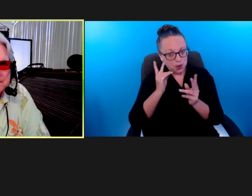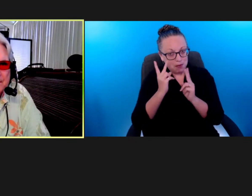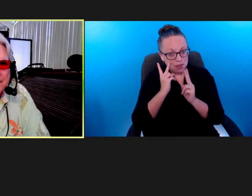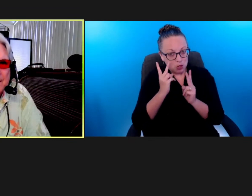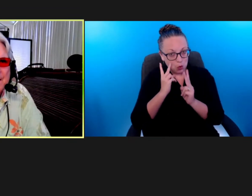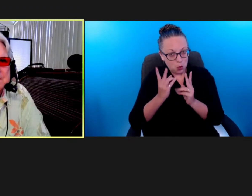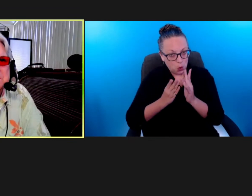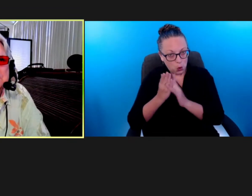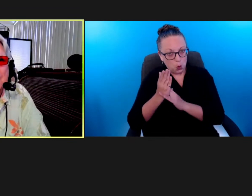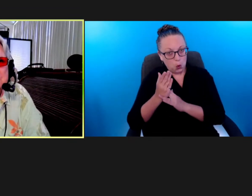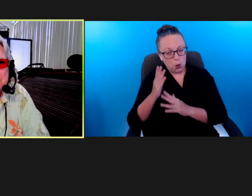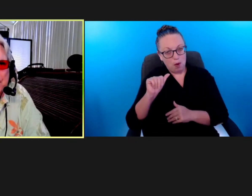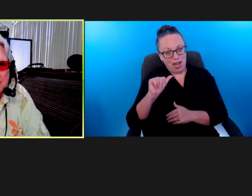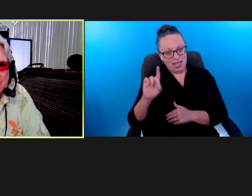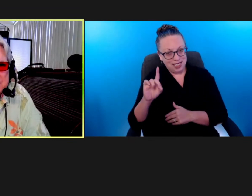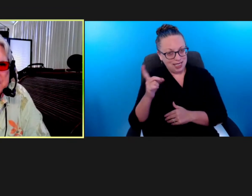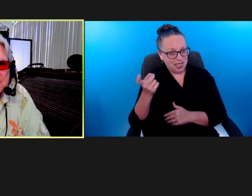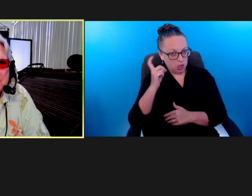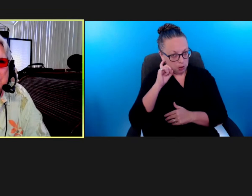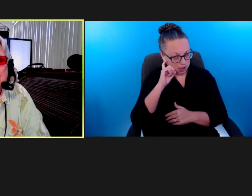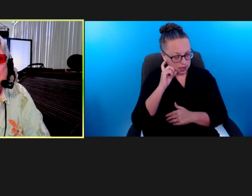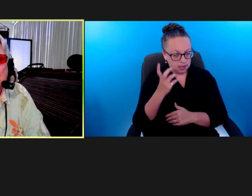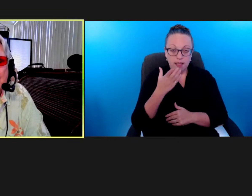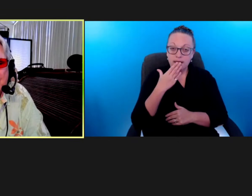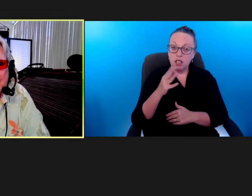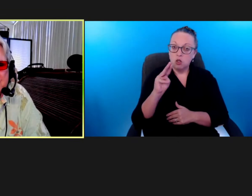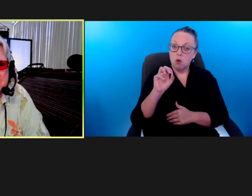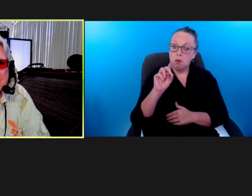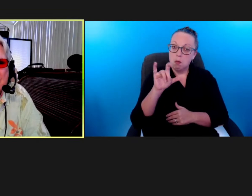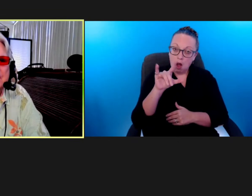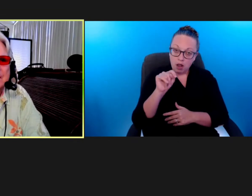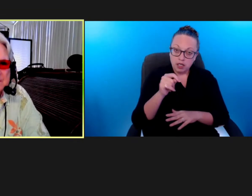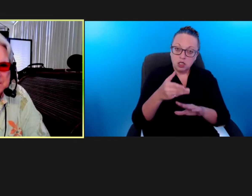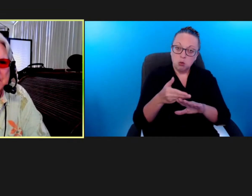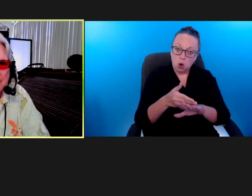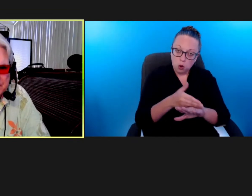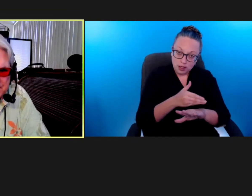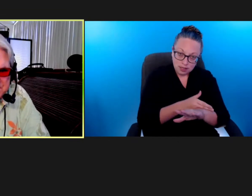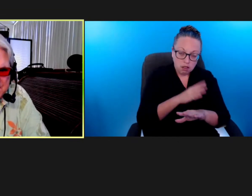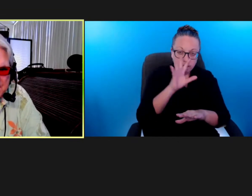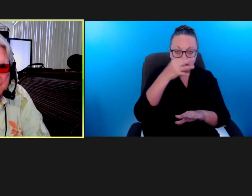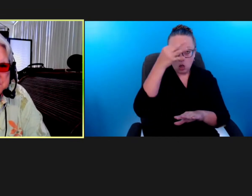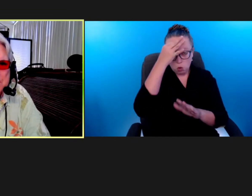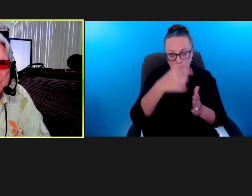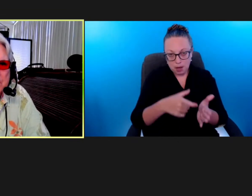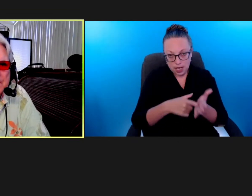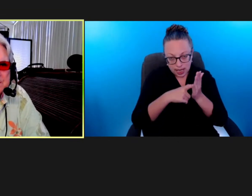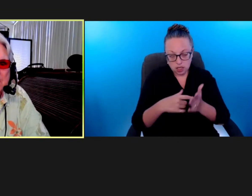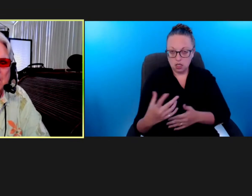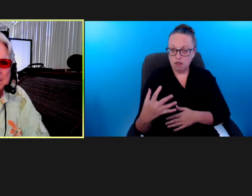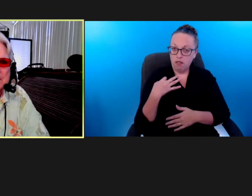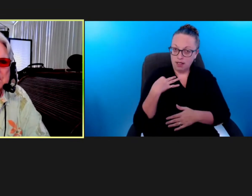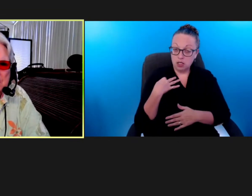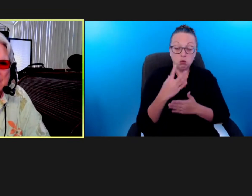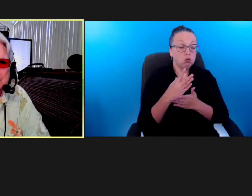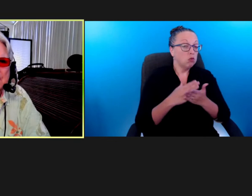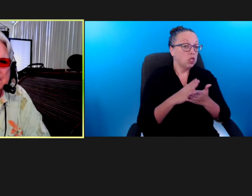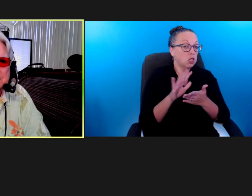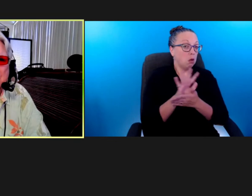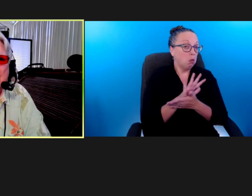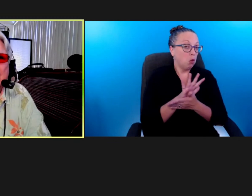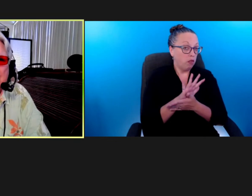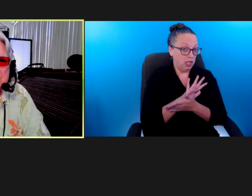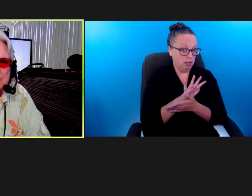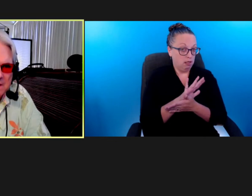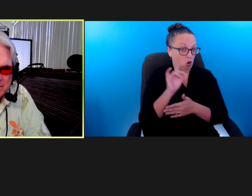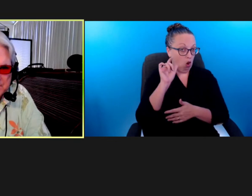earpiece. Thanks to modest progress through federal mandates and volunteering efforts, some movies are audio described in